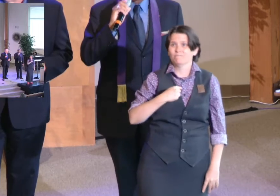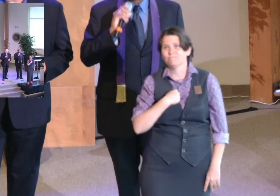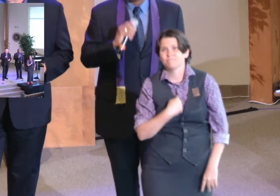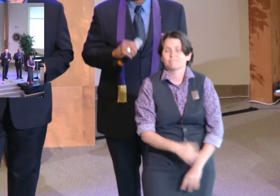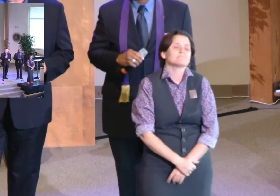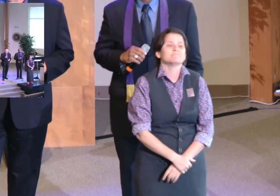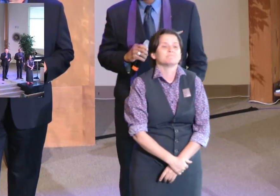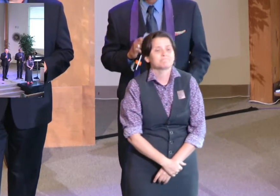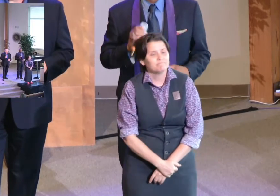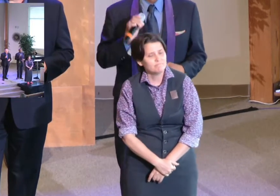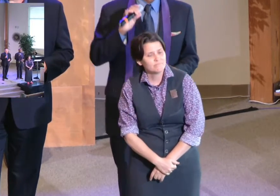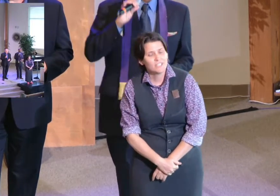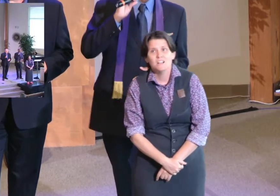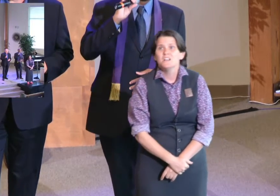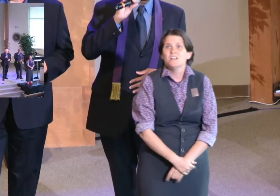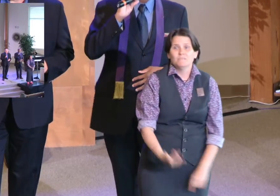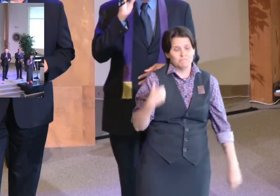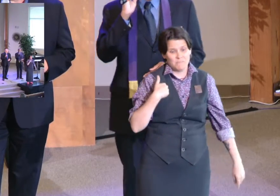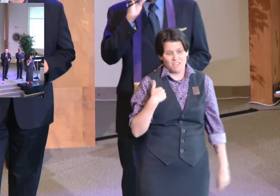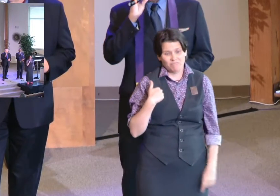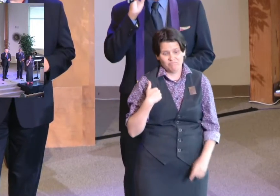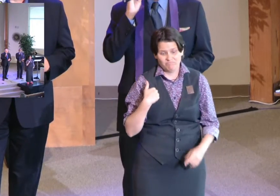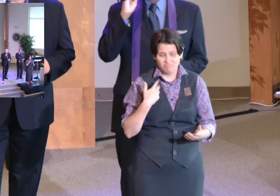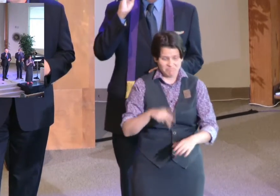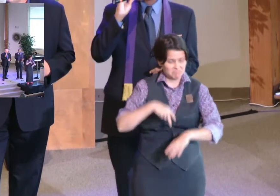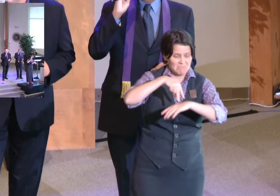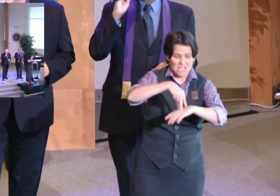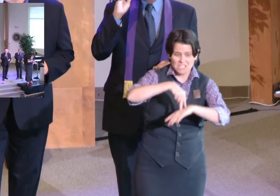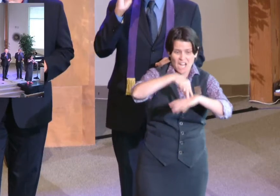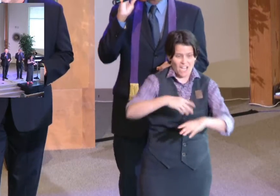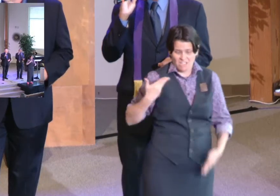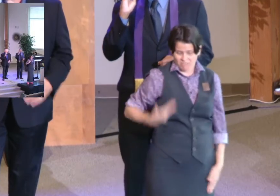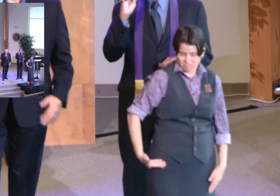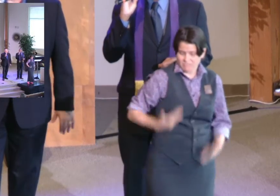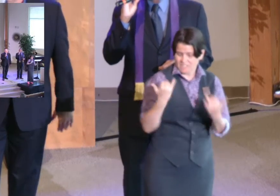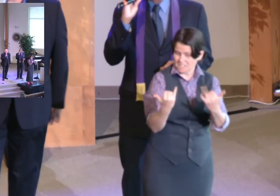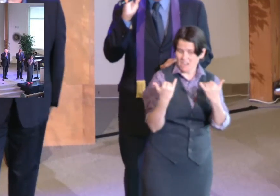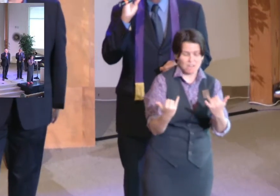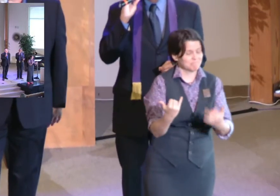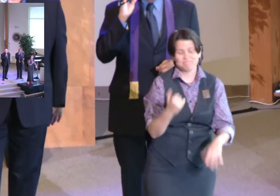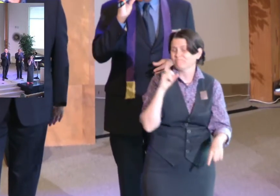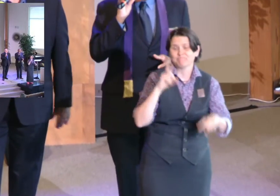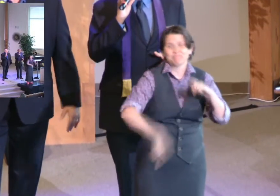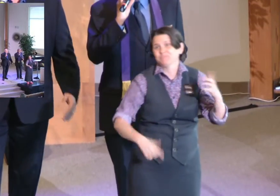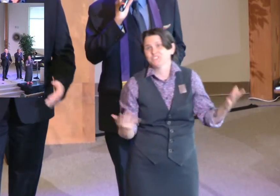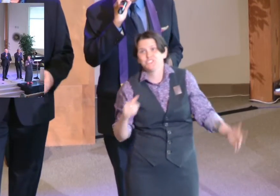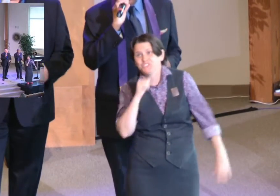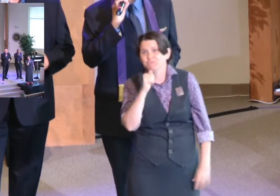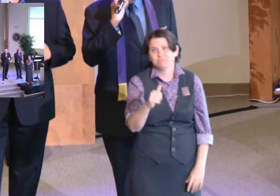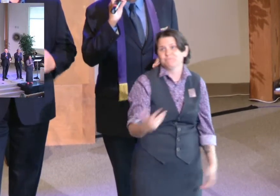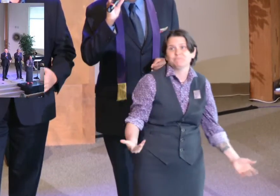I shouldn't be here. I shouldn't be here And today. when I look back, And when I look back on my mistakes, if